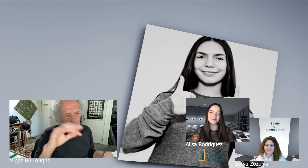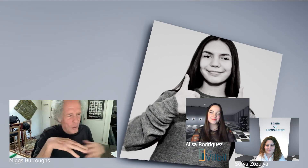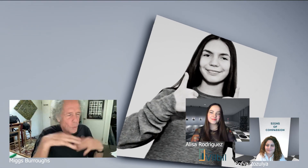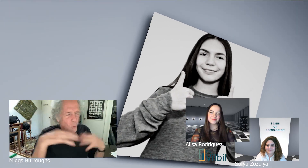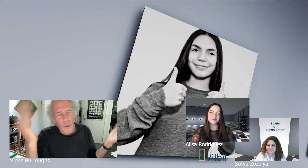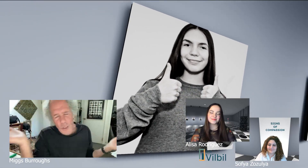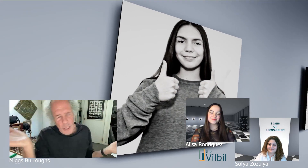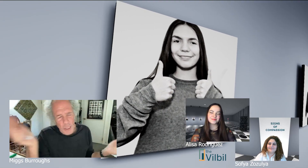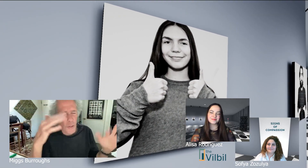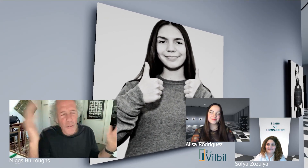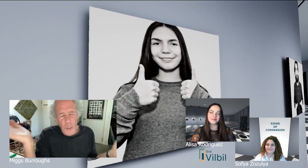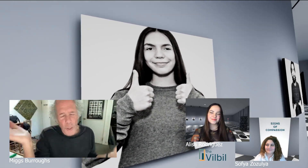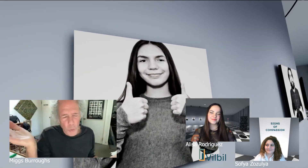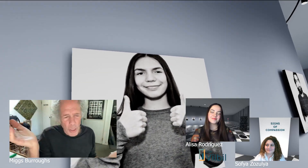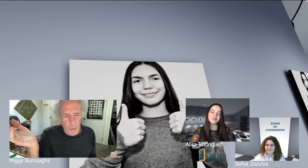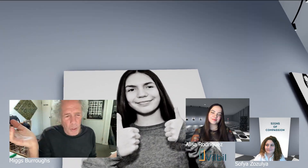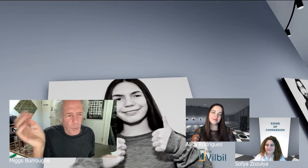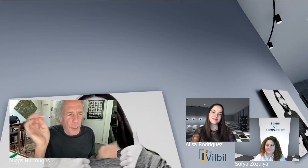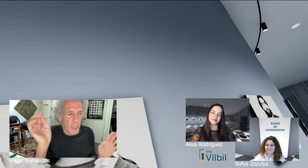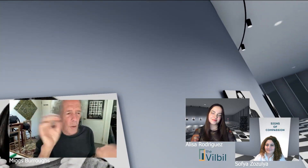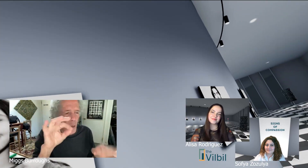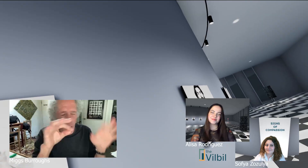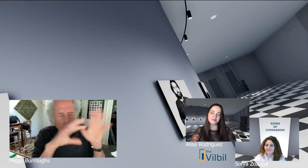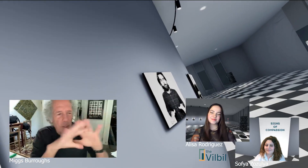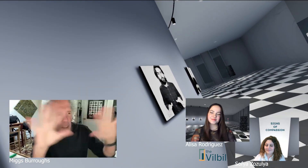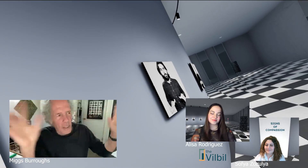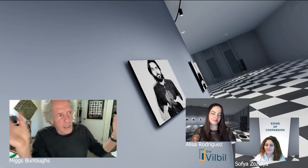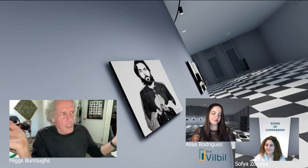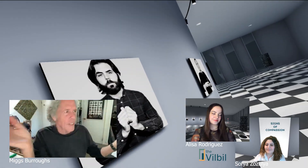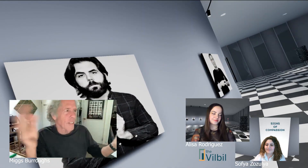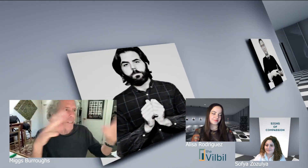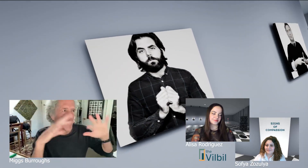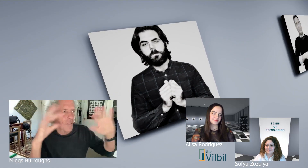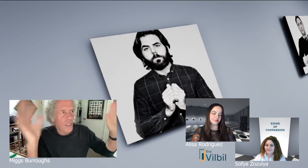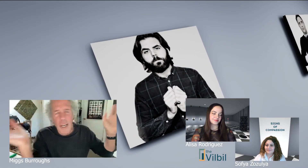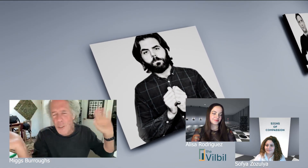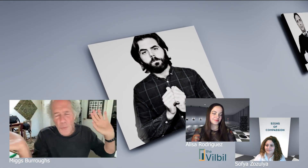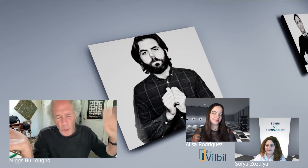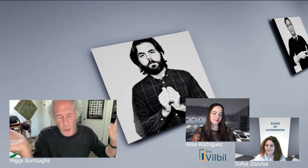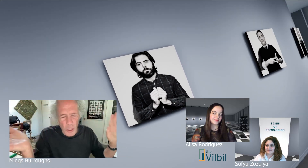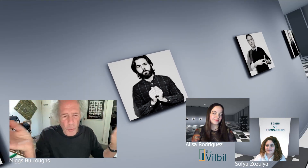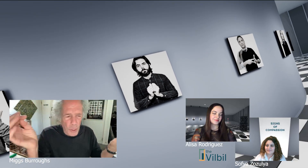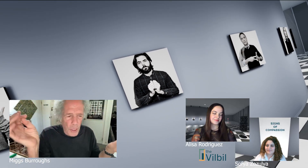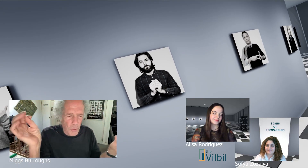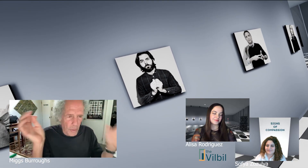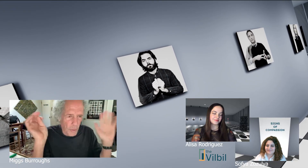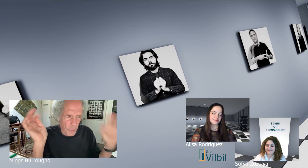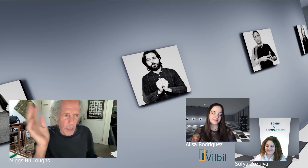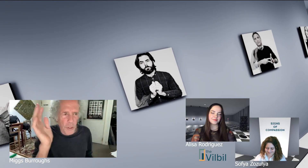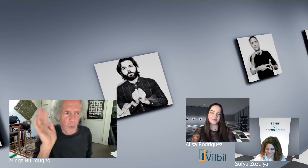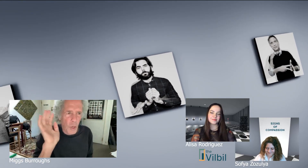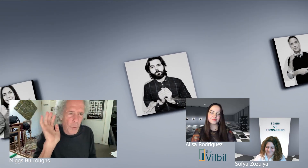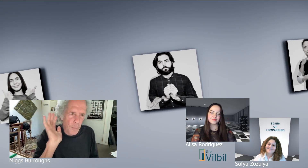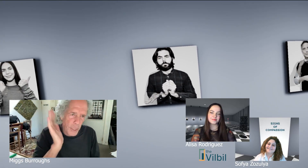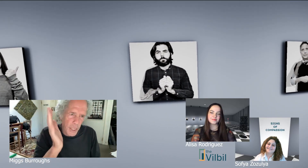the world, the universe, whatever, just be, a particle in the cosmos, but I just want